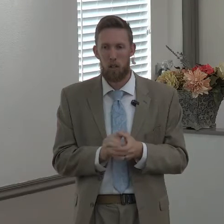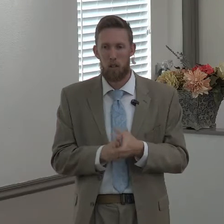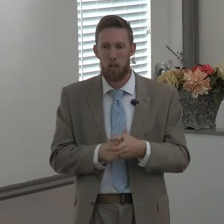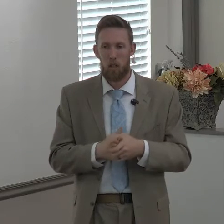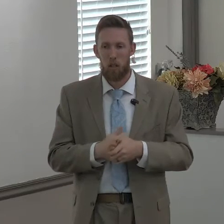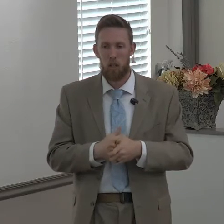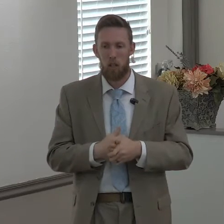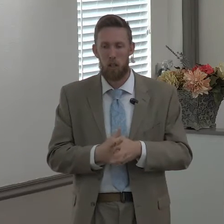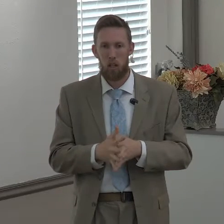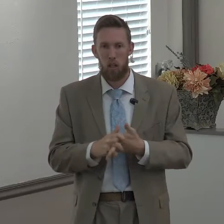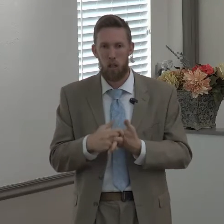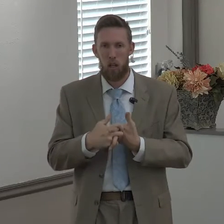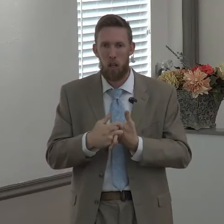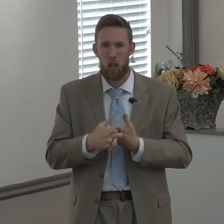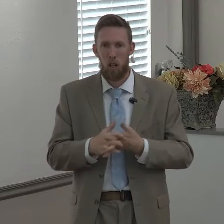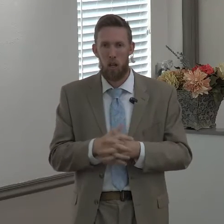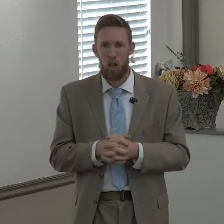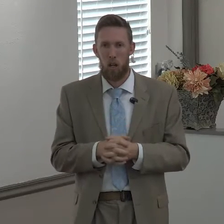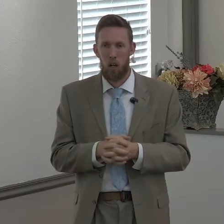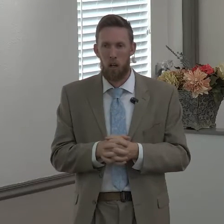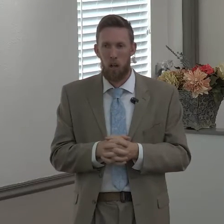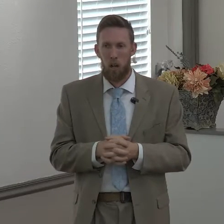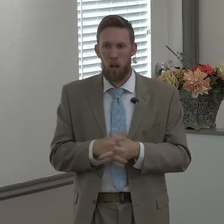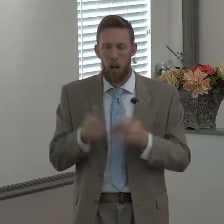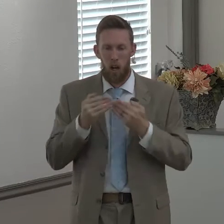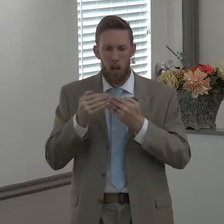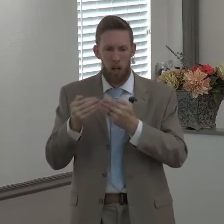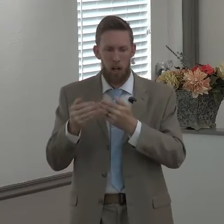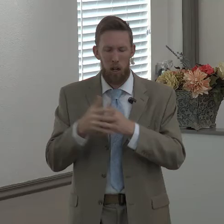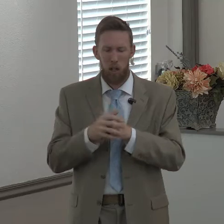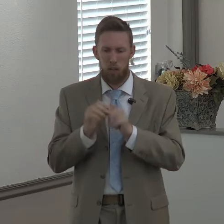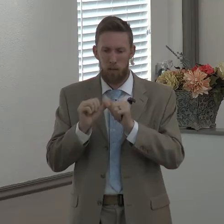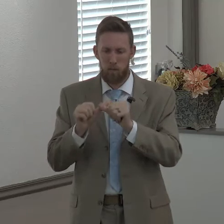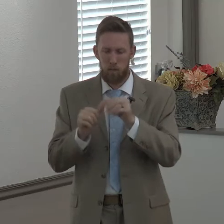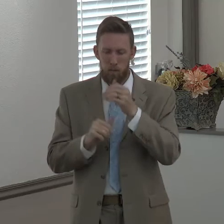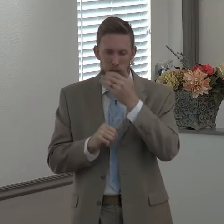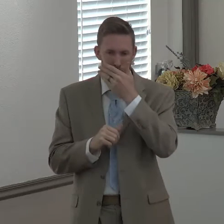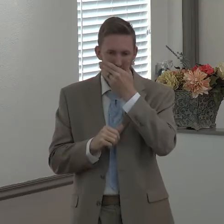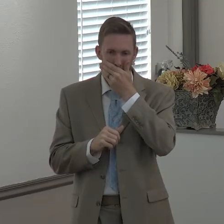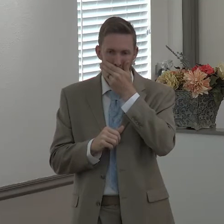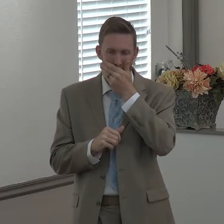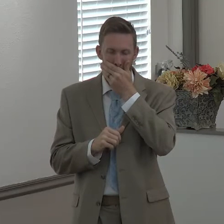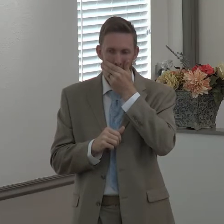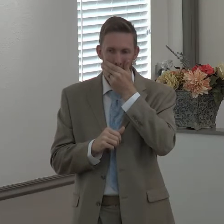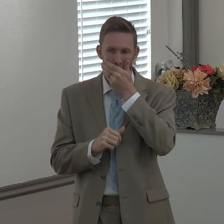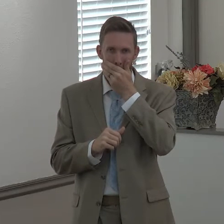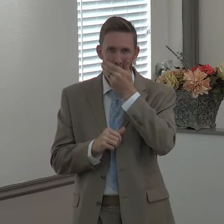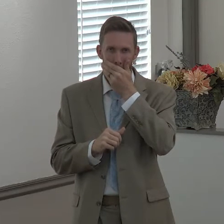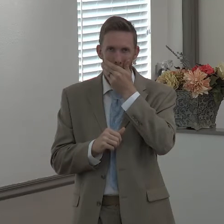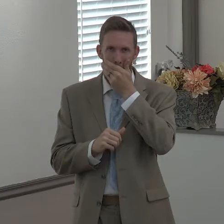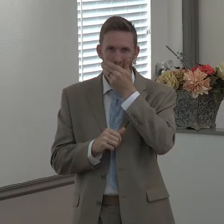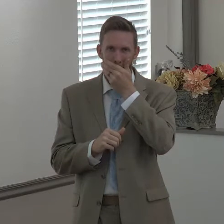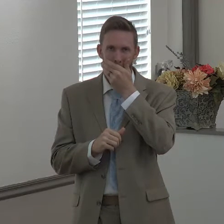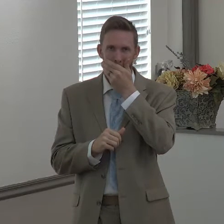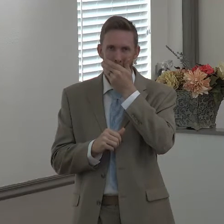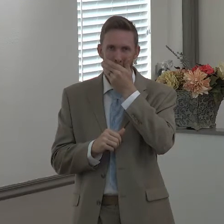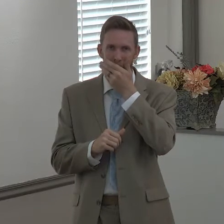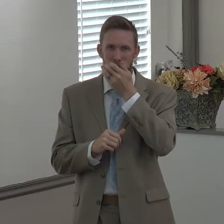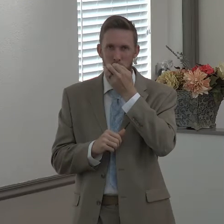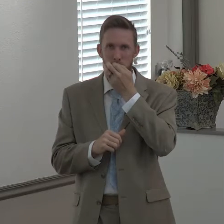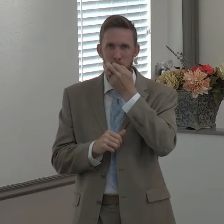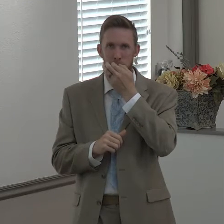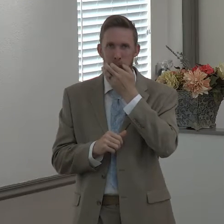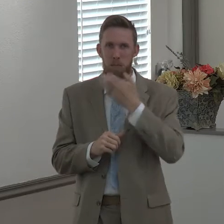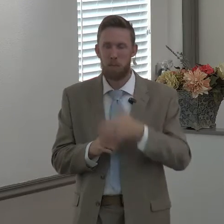adults. Verse 12, for now we see through a glass darkly, but then face to face. We sang that song